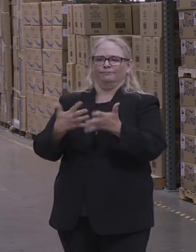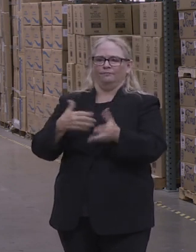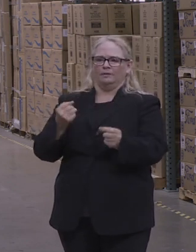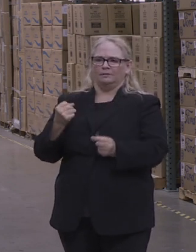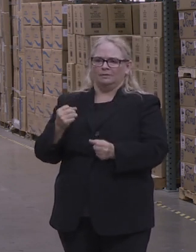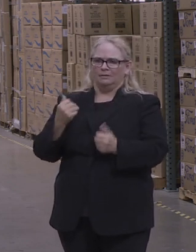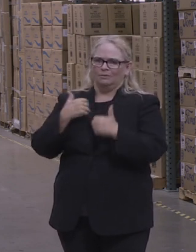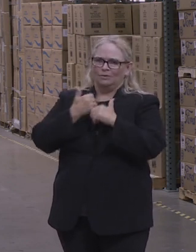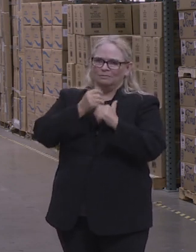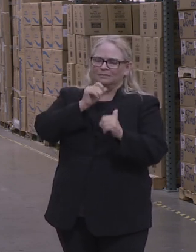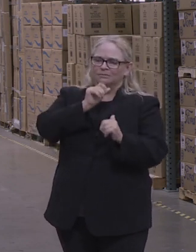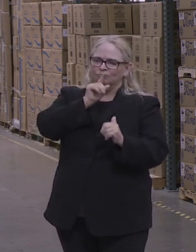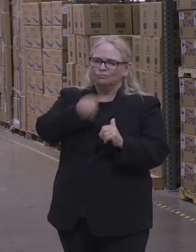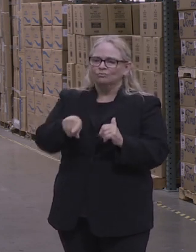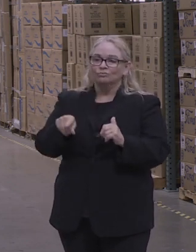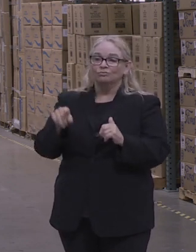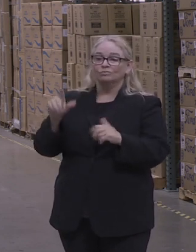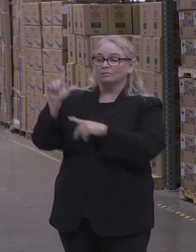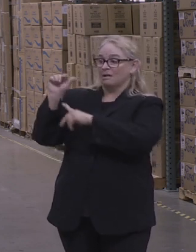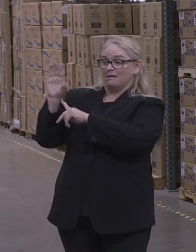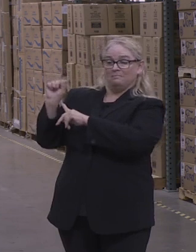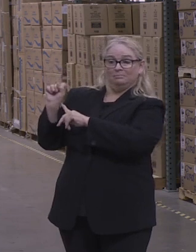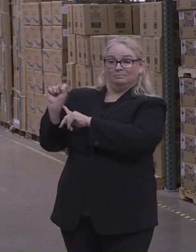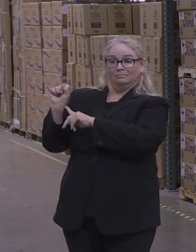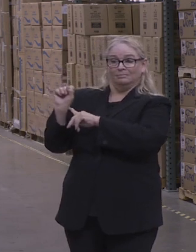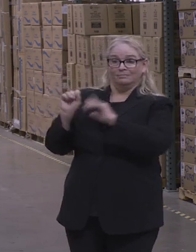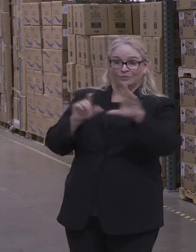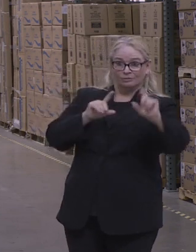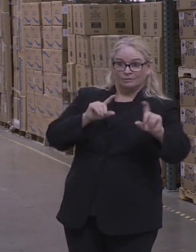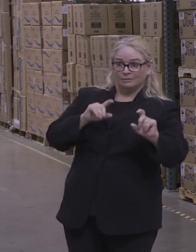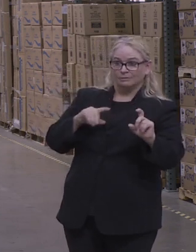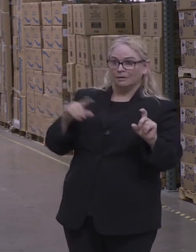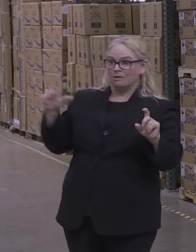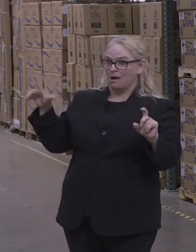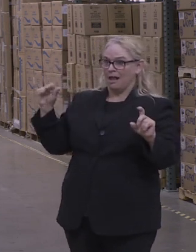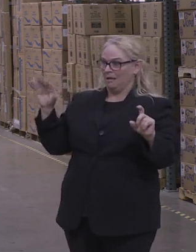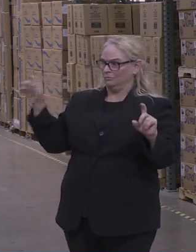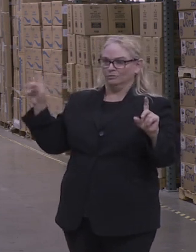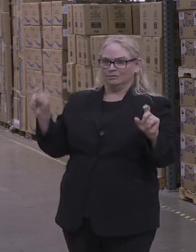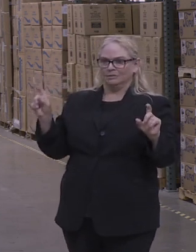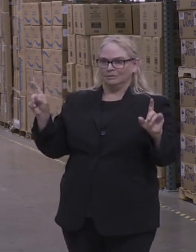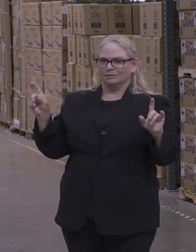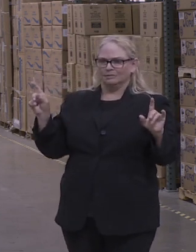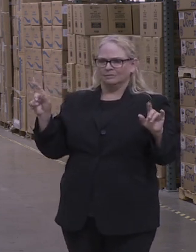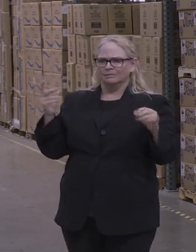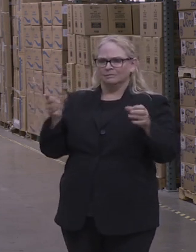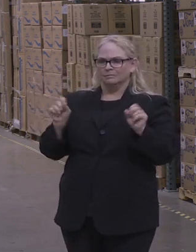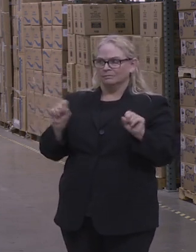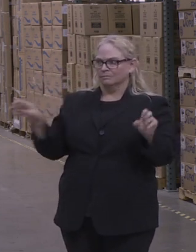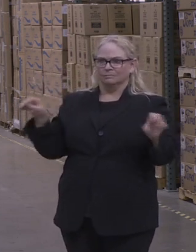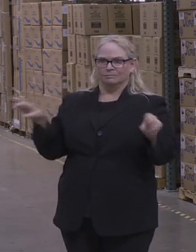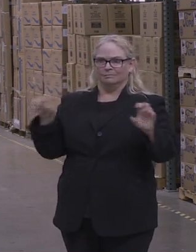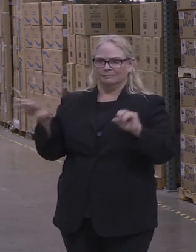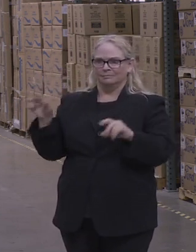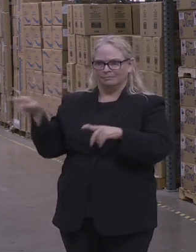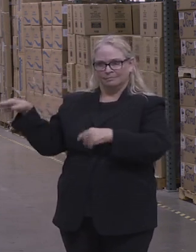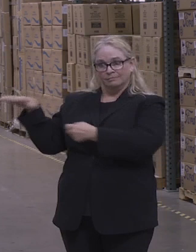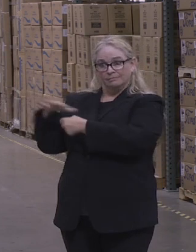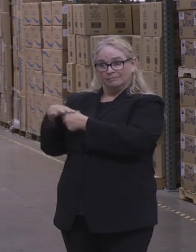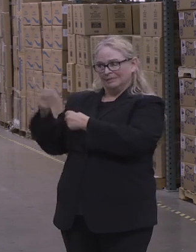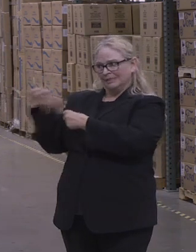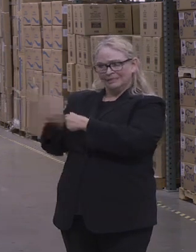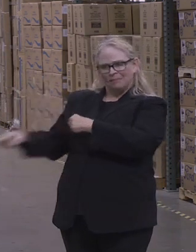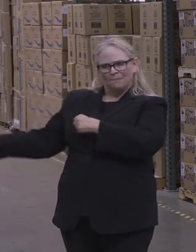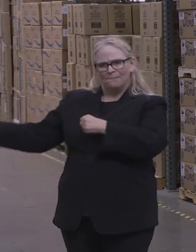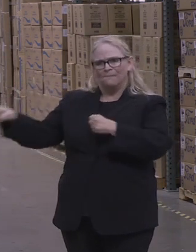labs that can actually run them in a speedy enough time to get meaningful results, to not just give the information to the individual